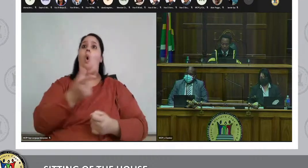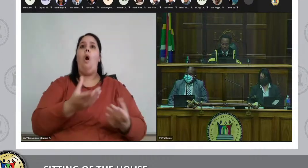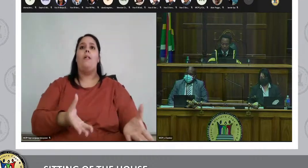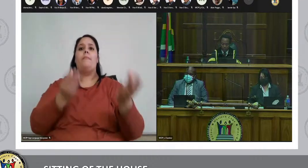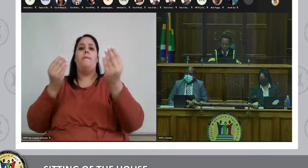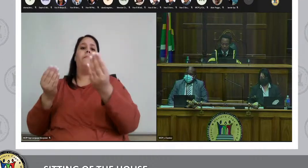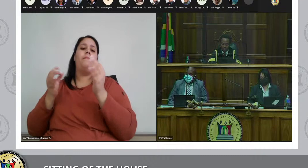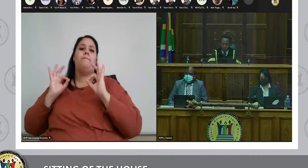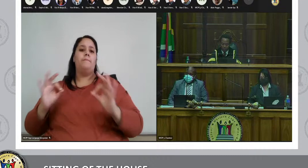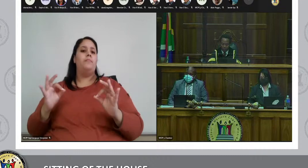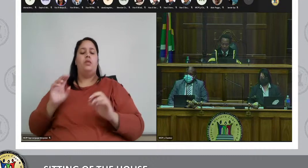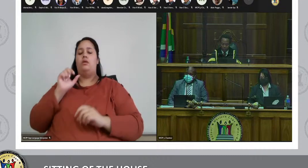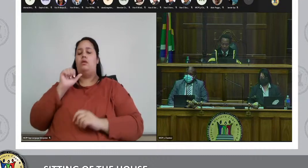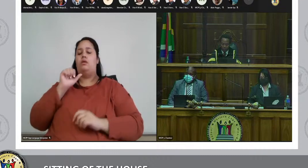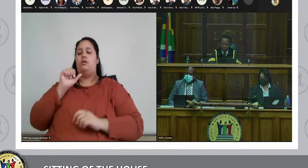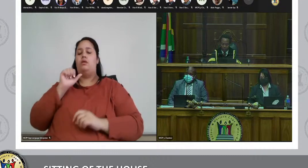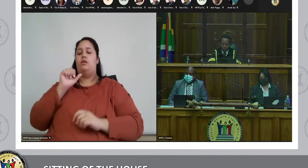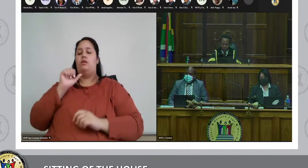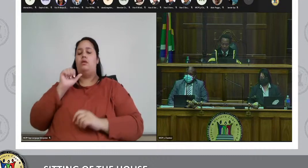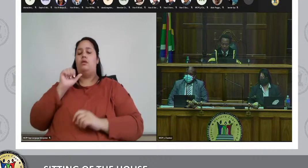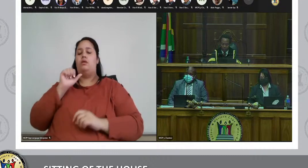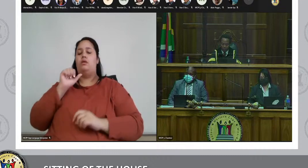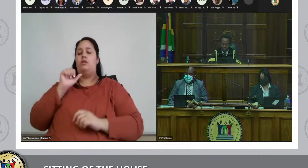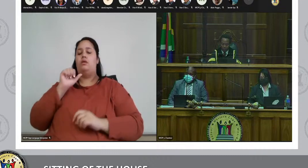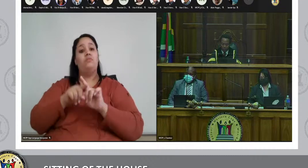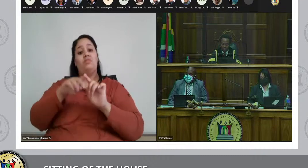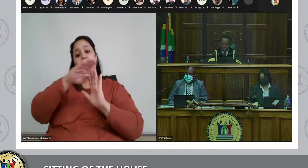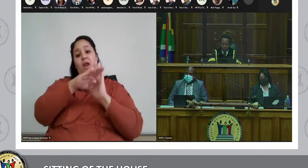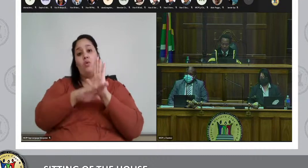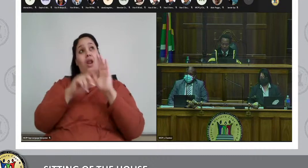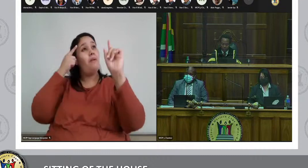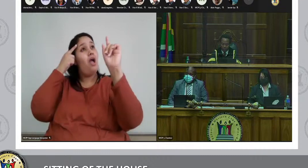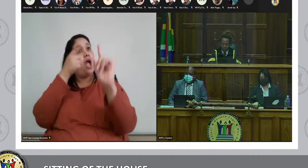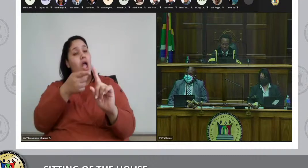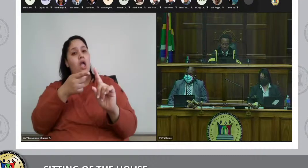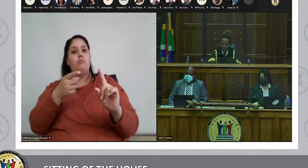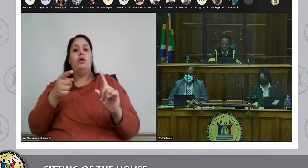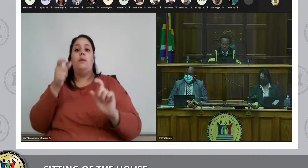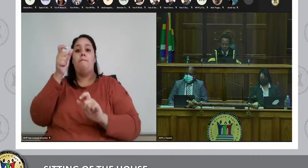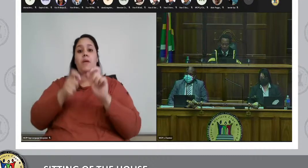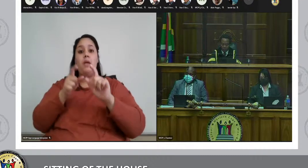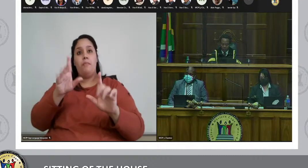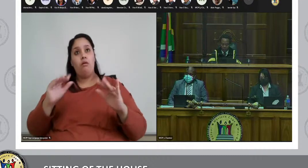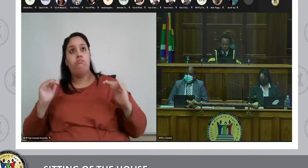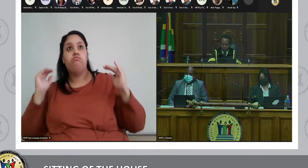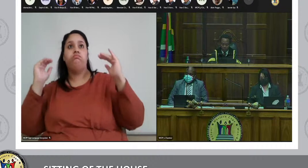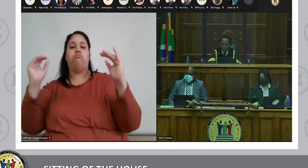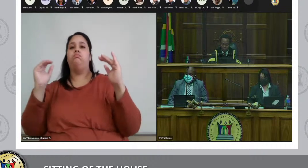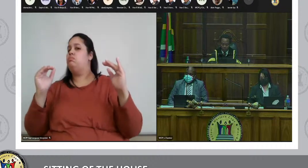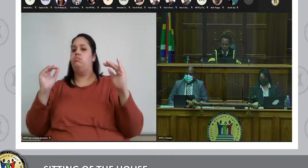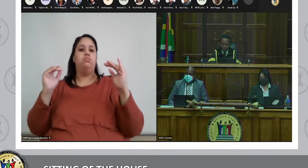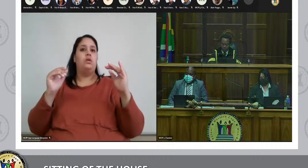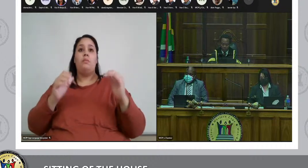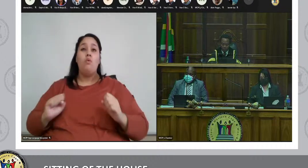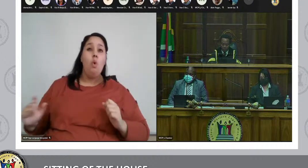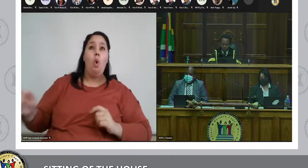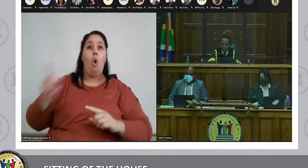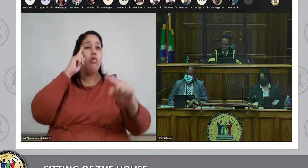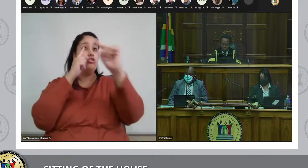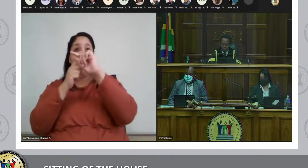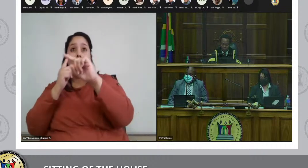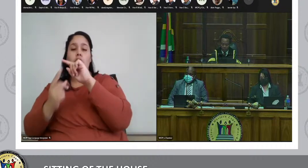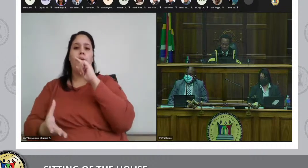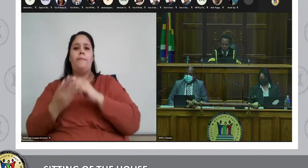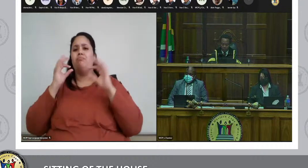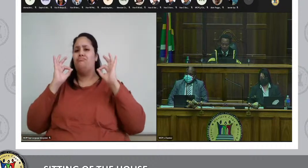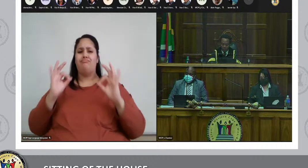they were intended for. Even the programs that were aimed at uplifting people on the ground did not reach their intended targets due to lack